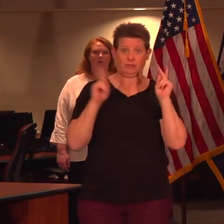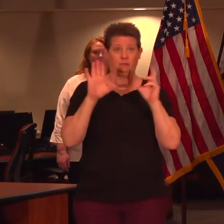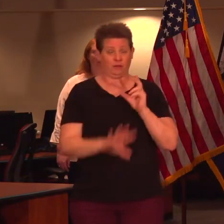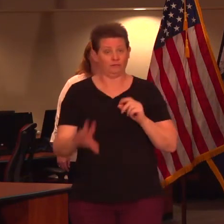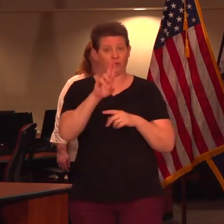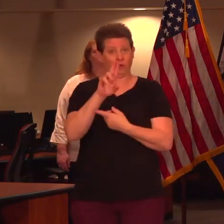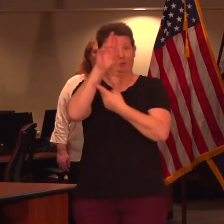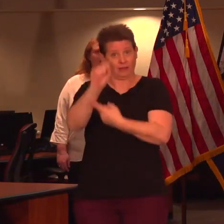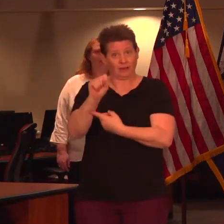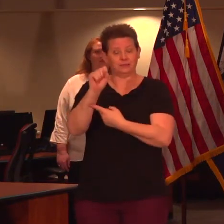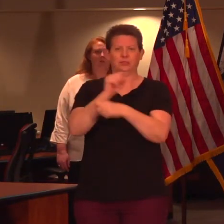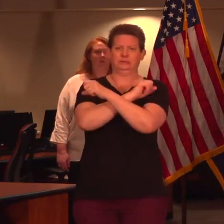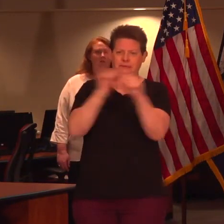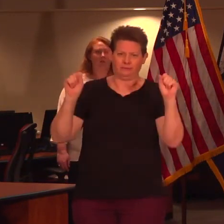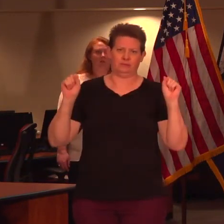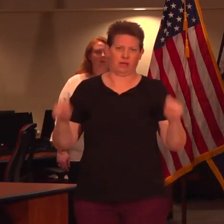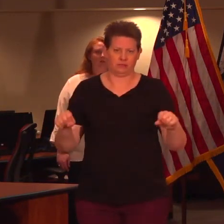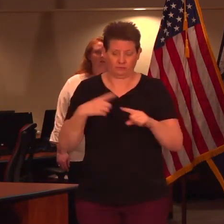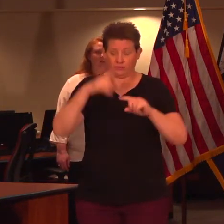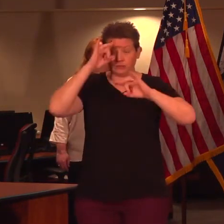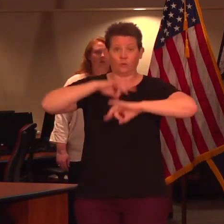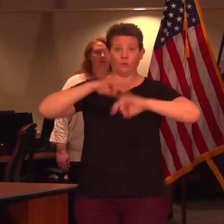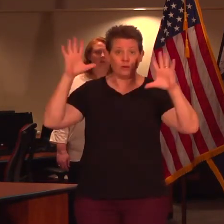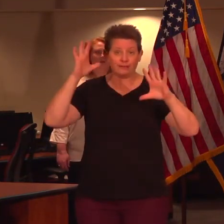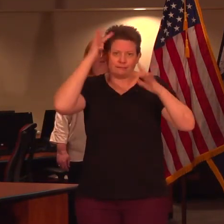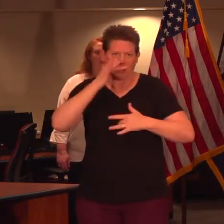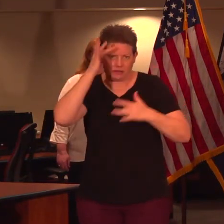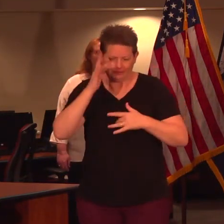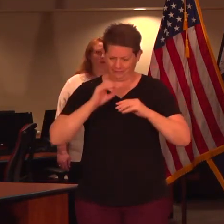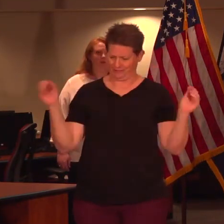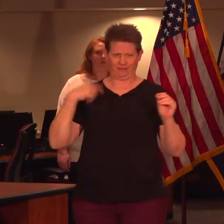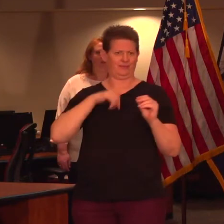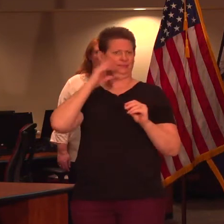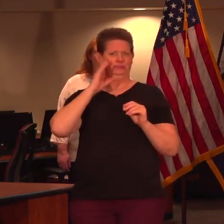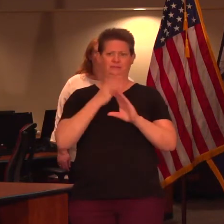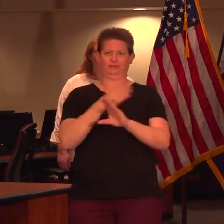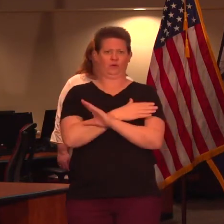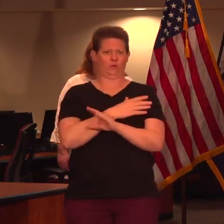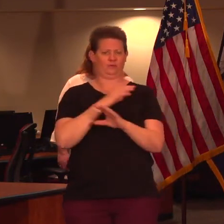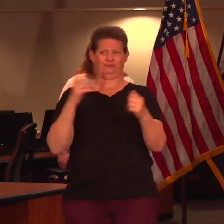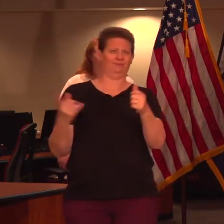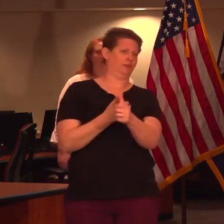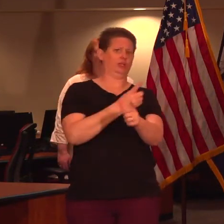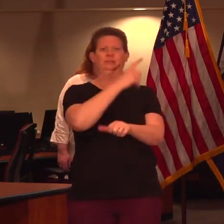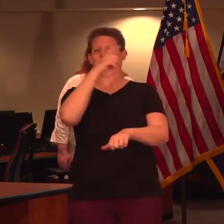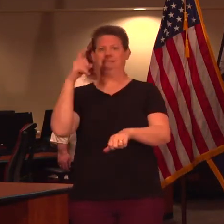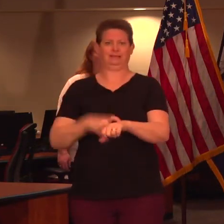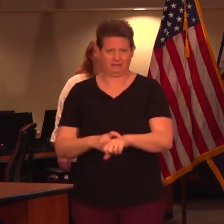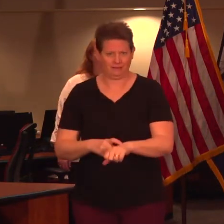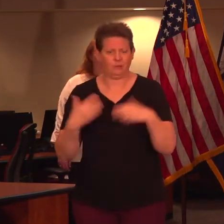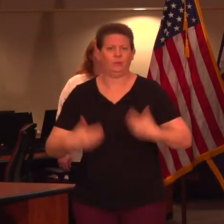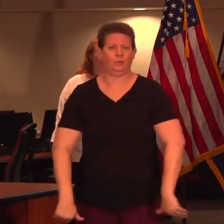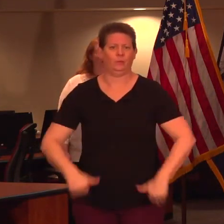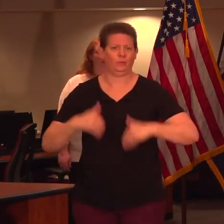kept as safe as possible from this horrendous virus that none of us have ever seen before. It's totally unprecedented. And the response